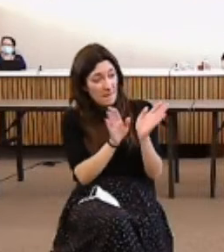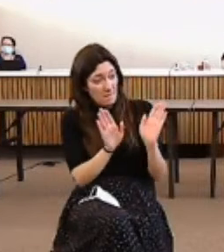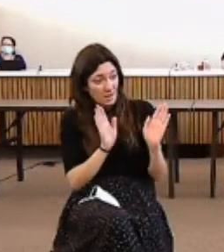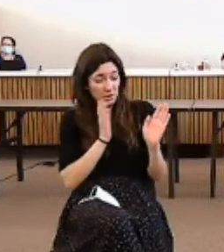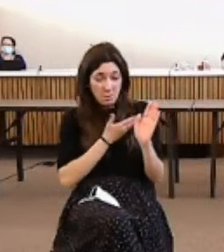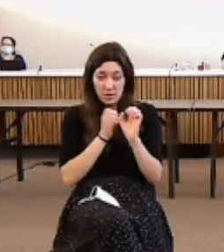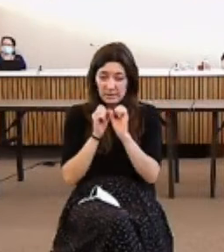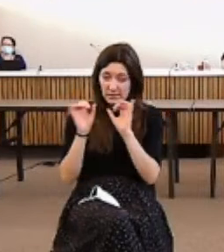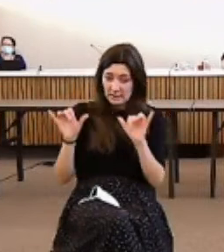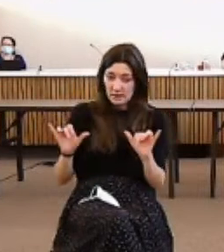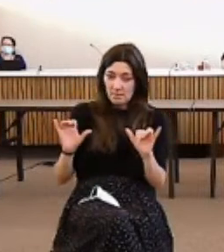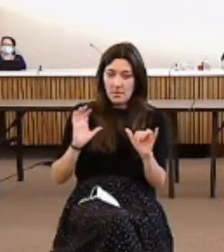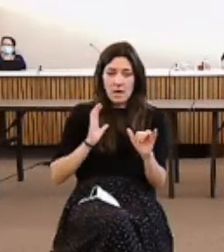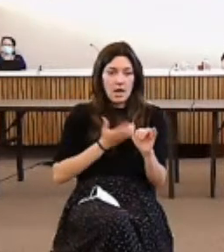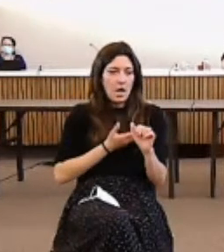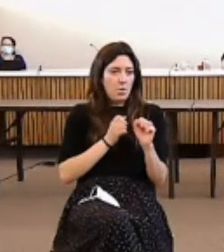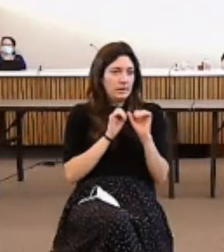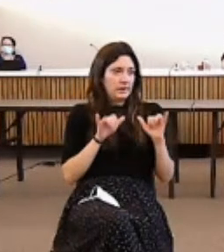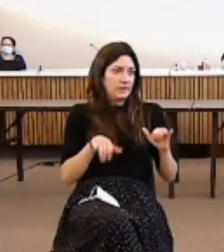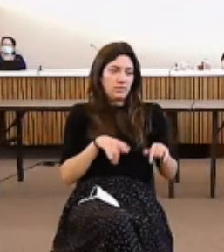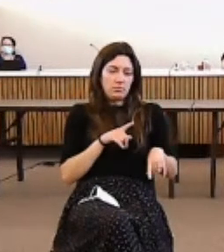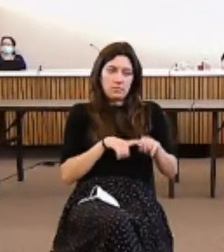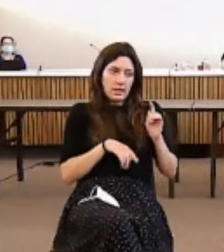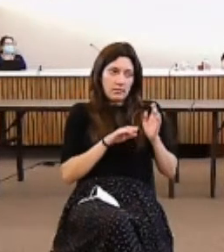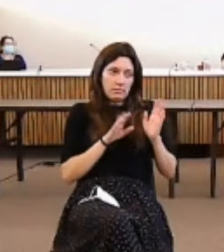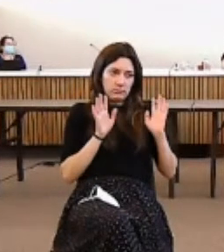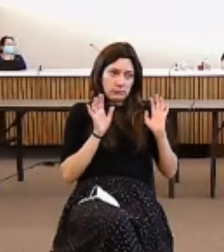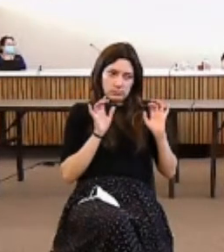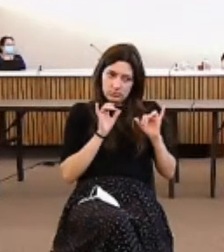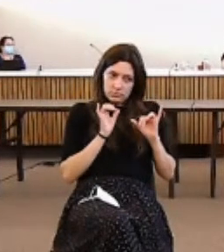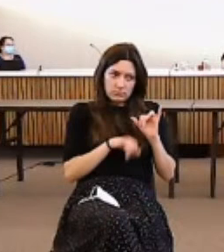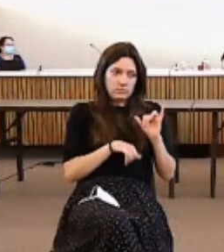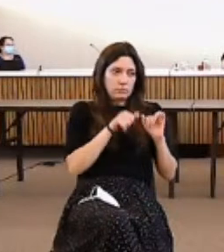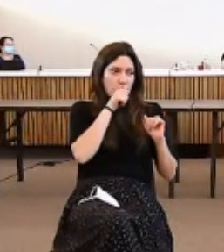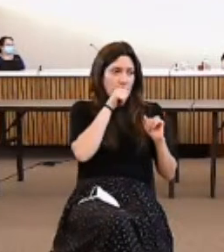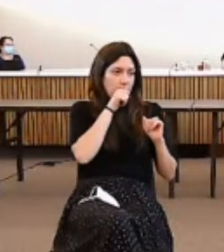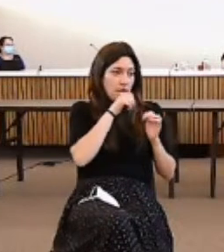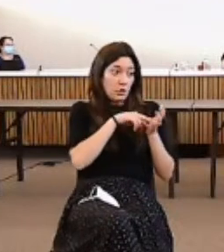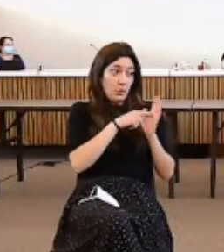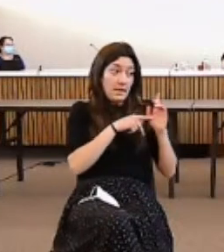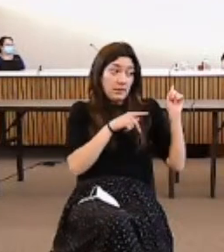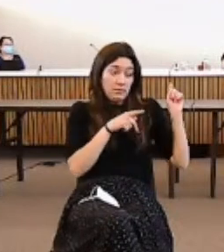system can't remain private. So you would have to take dedication of it.